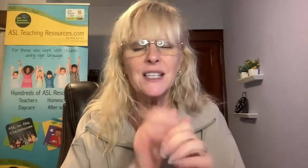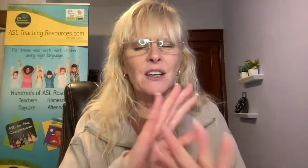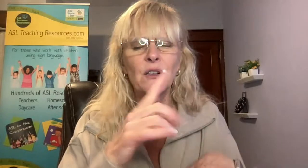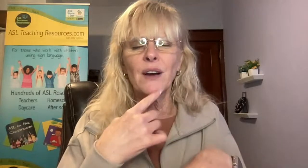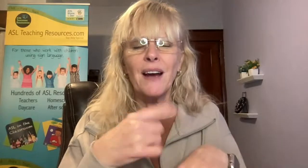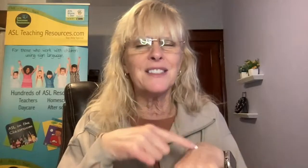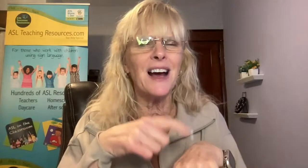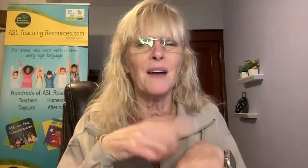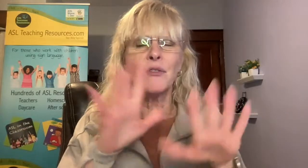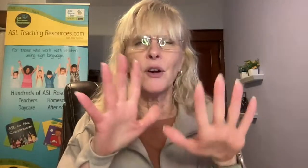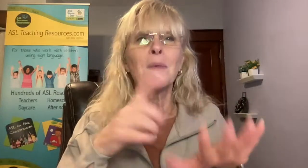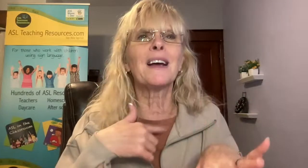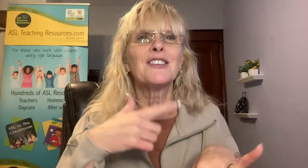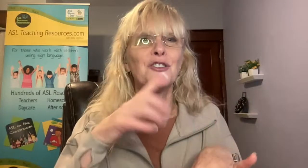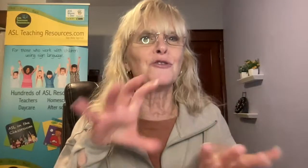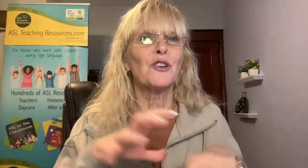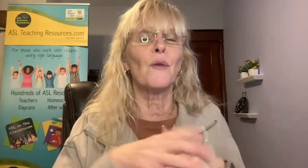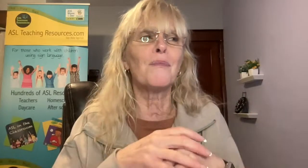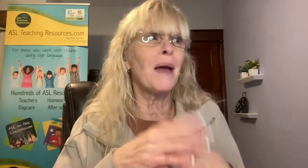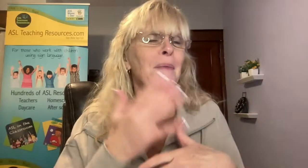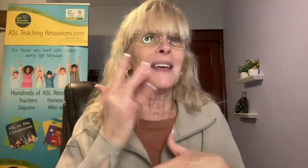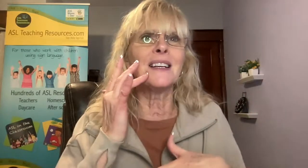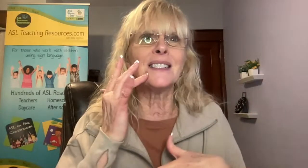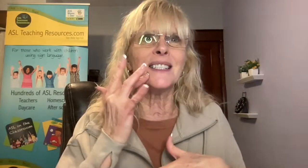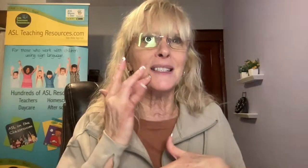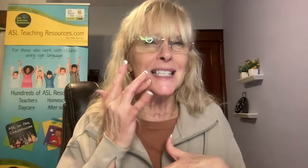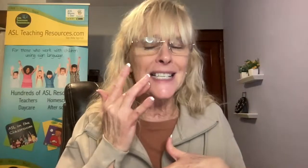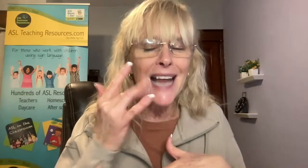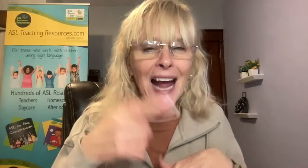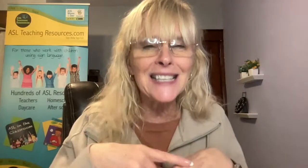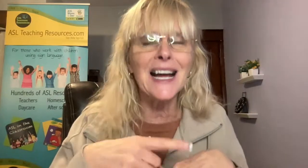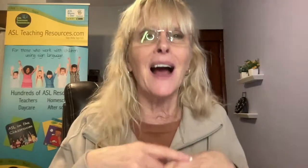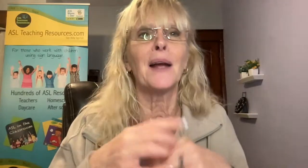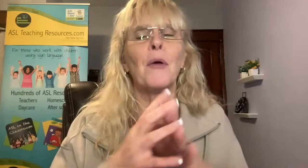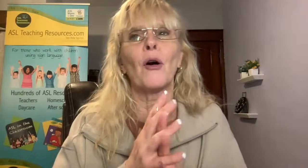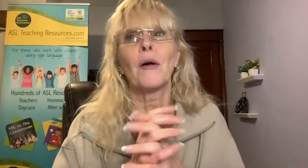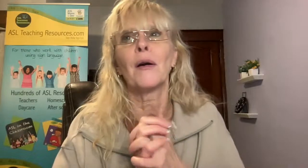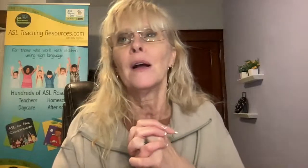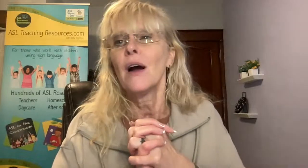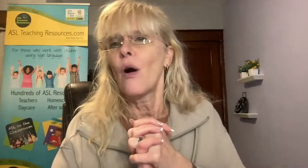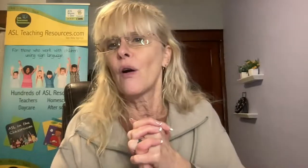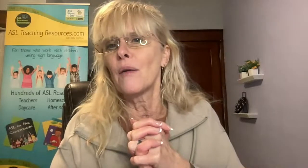you don't have time for it because you do. Maybe it's snack time or